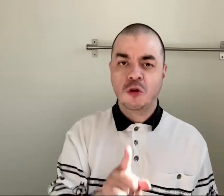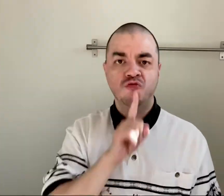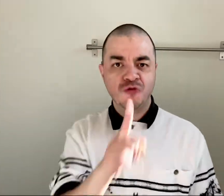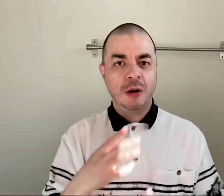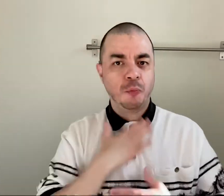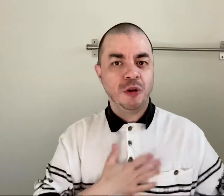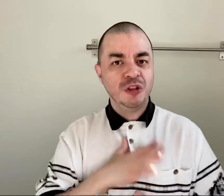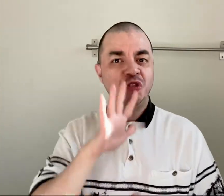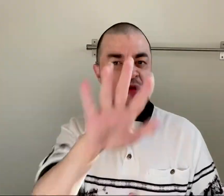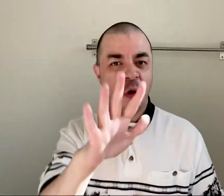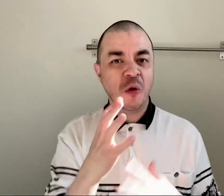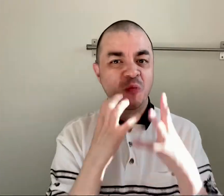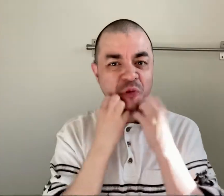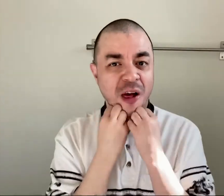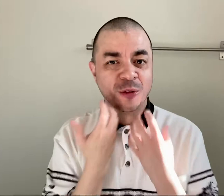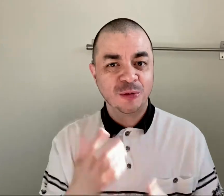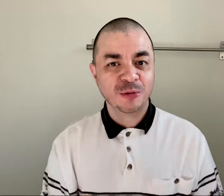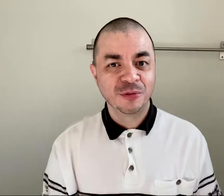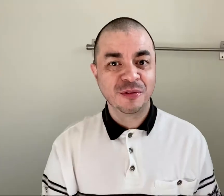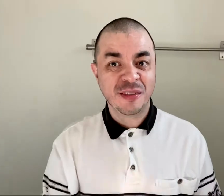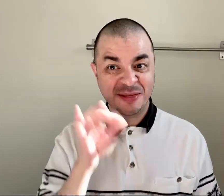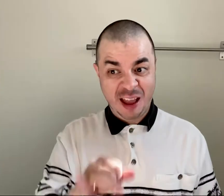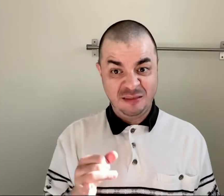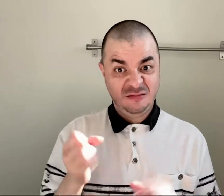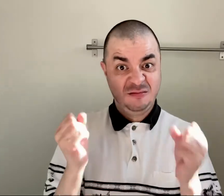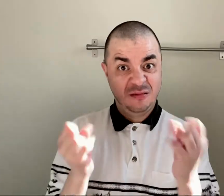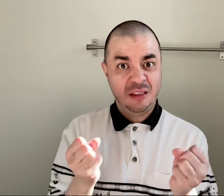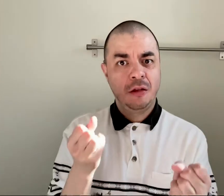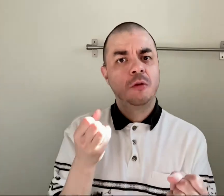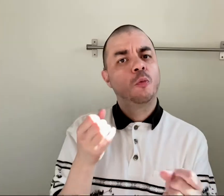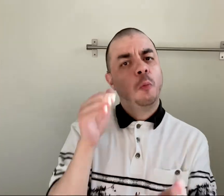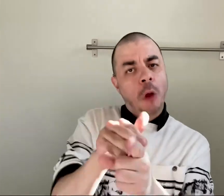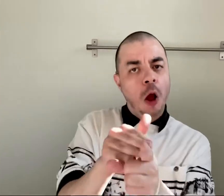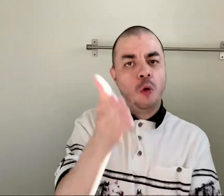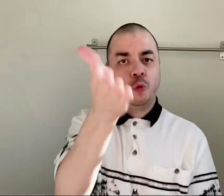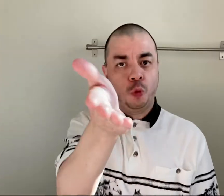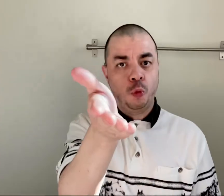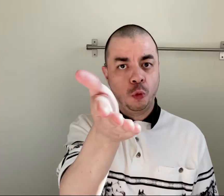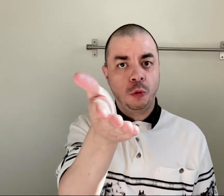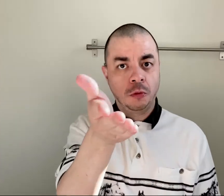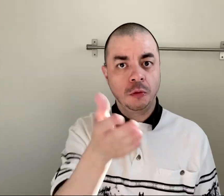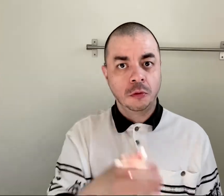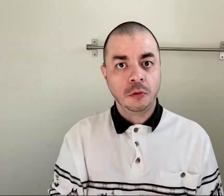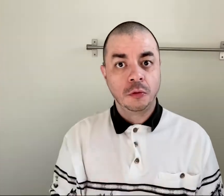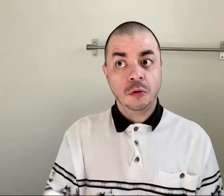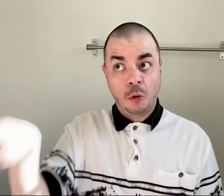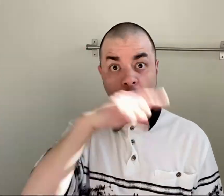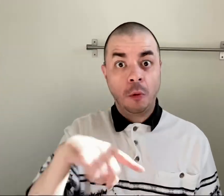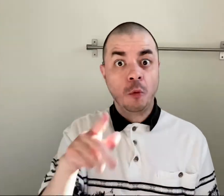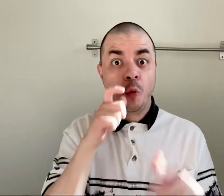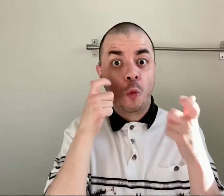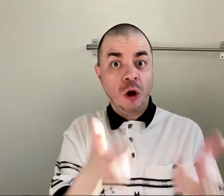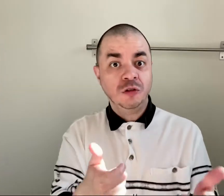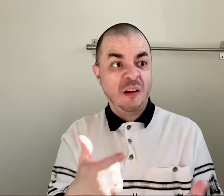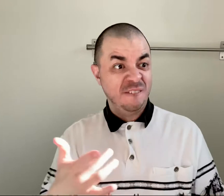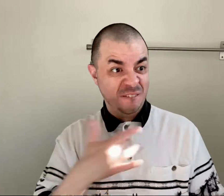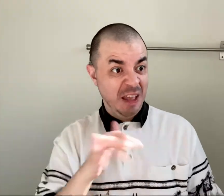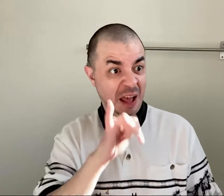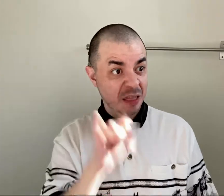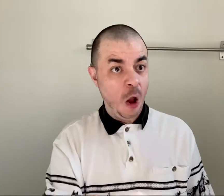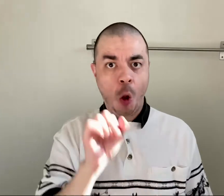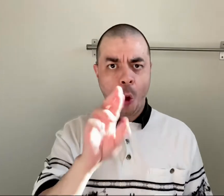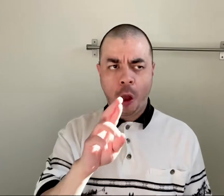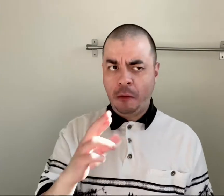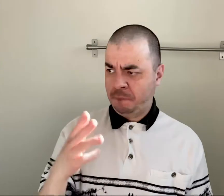depreciate in value those words are there to remind you so to all those watching who feel like